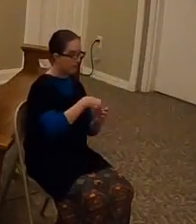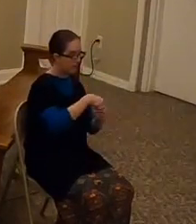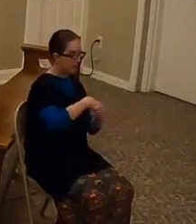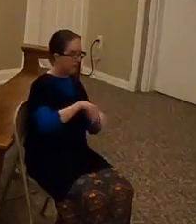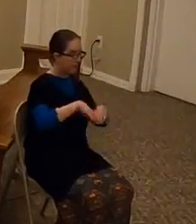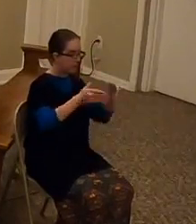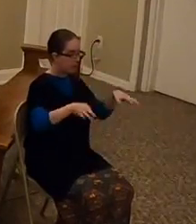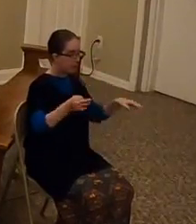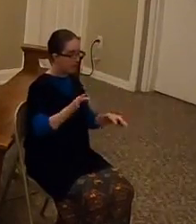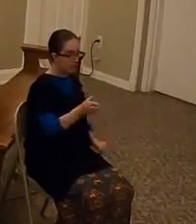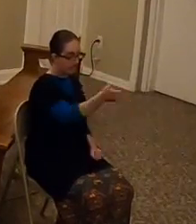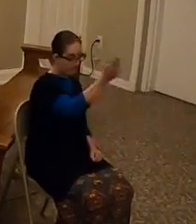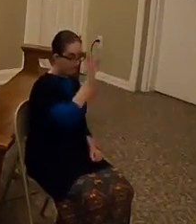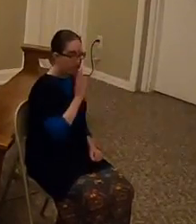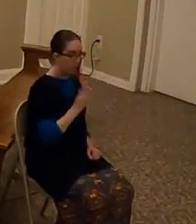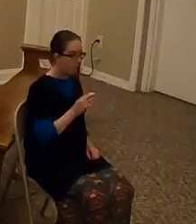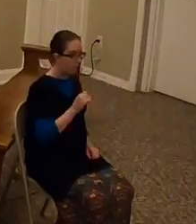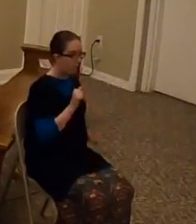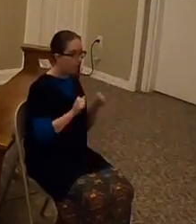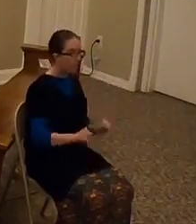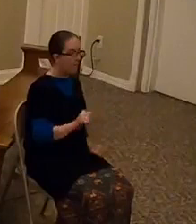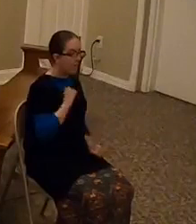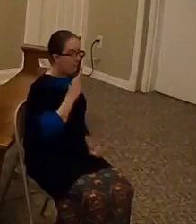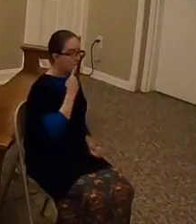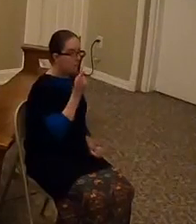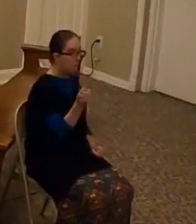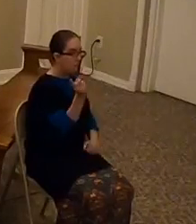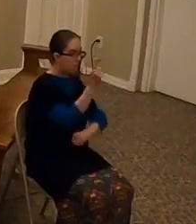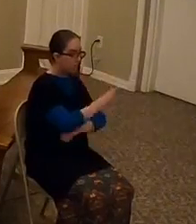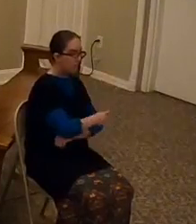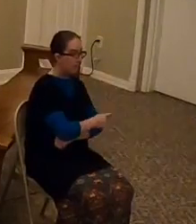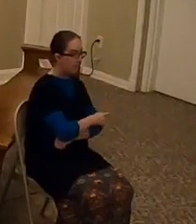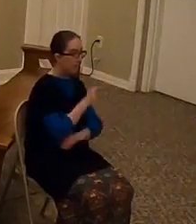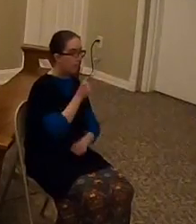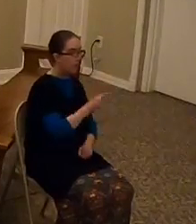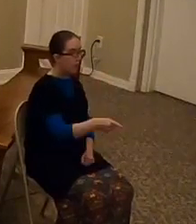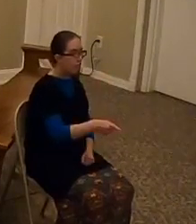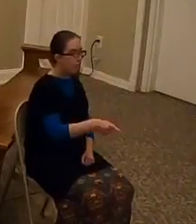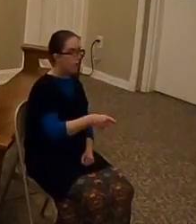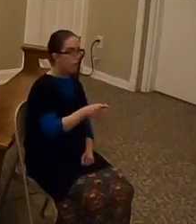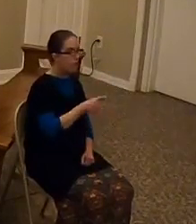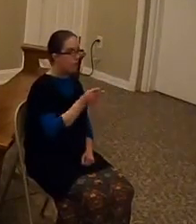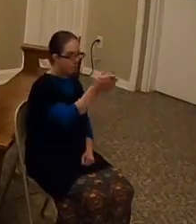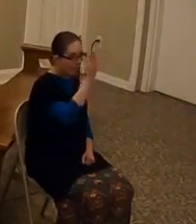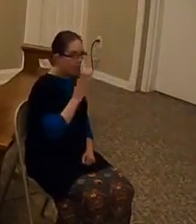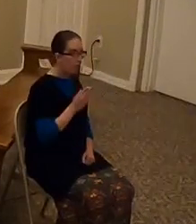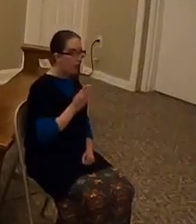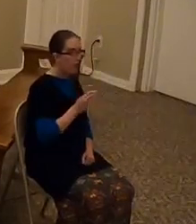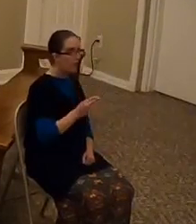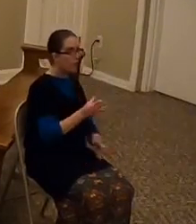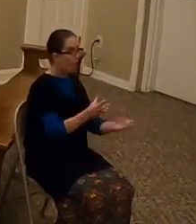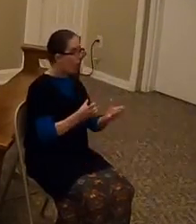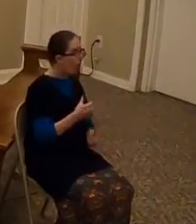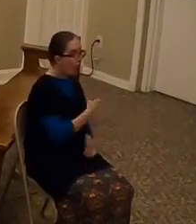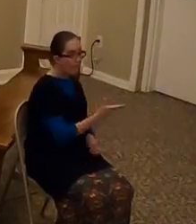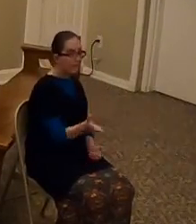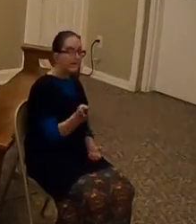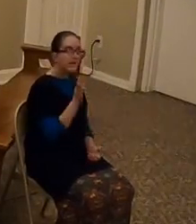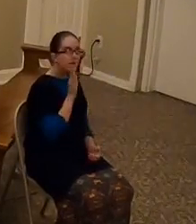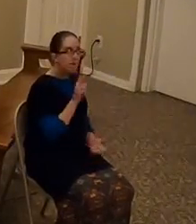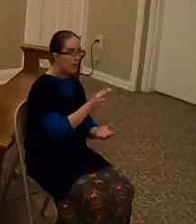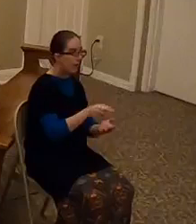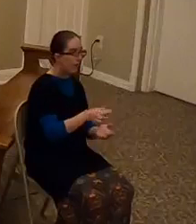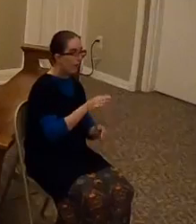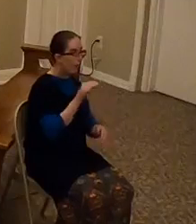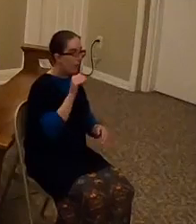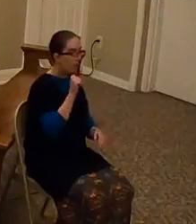presence of God. Amen. Can I tell you today? Amen. God demands us to be holy,